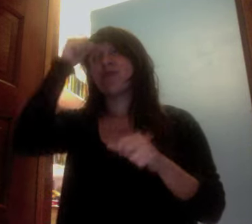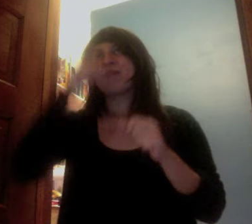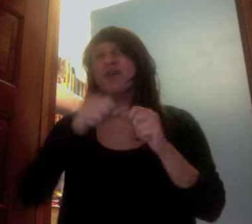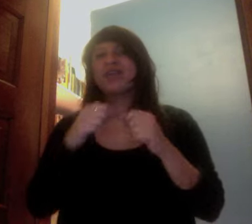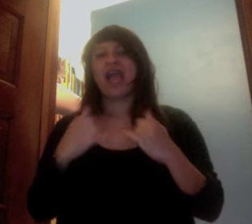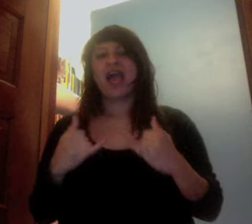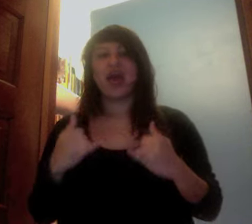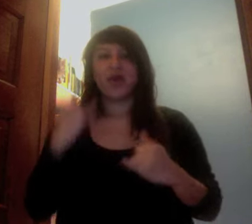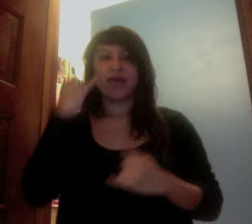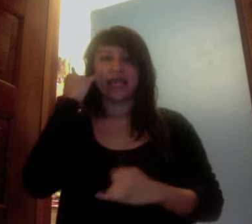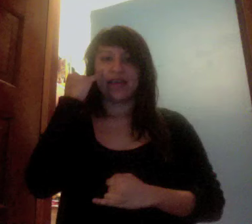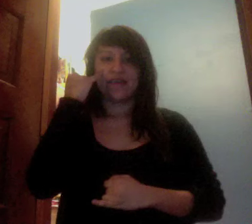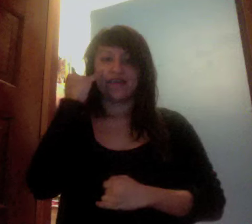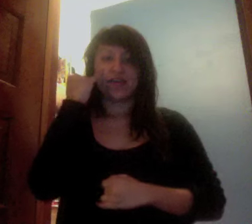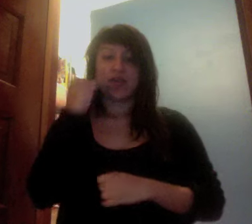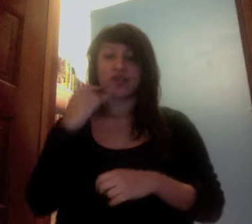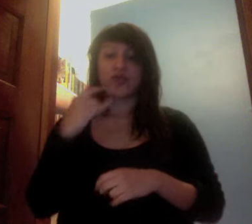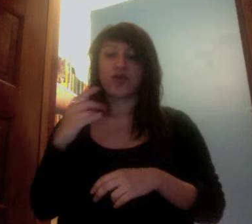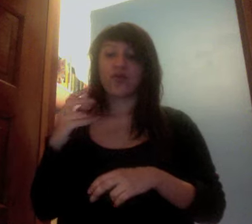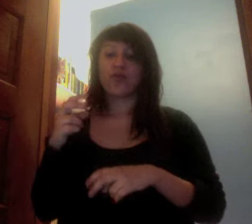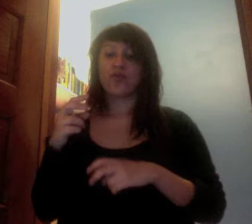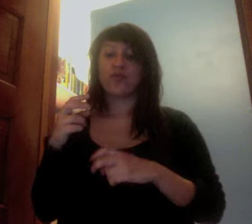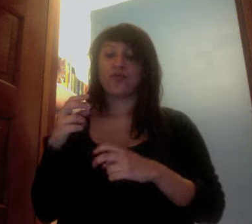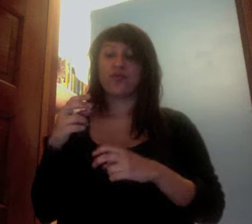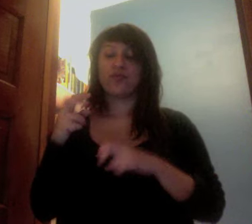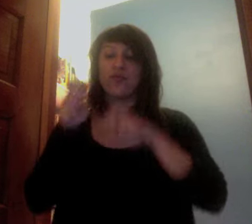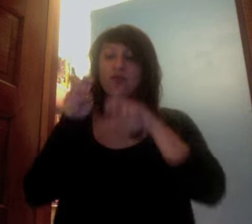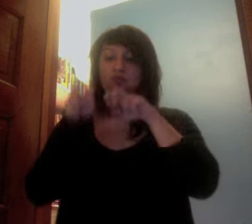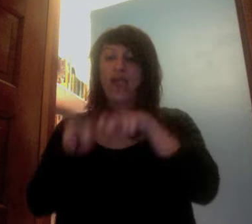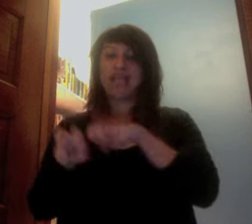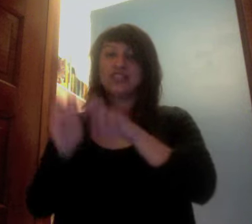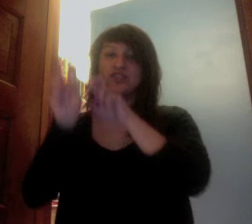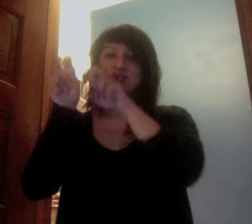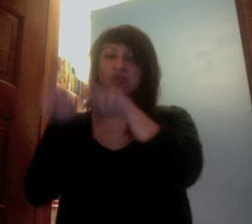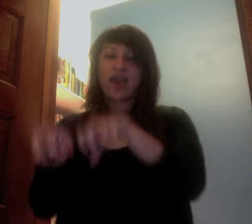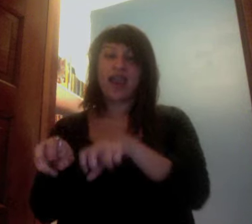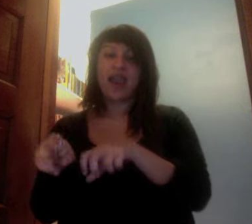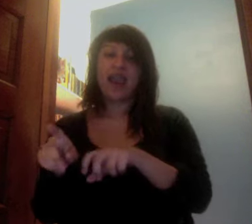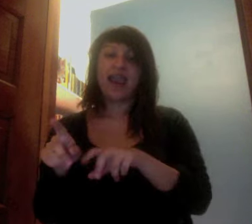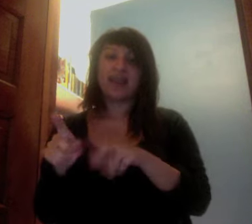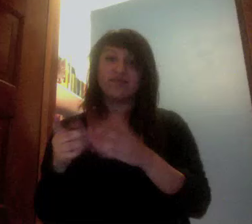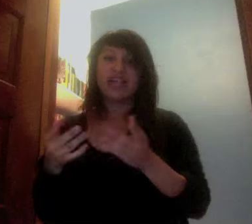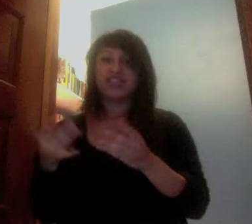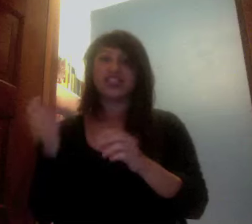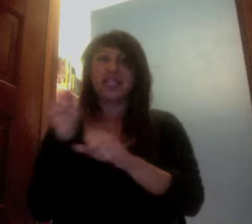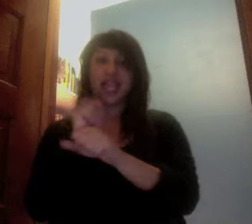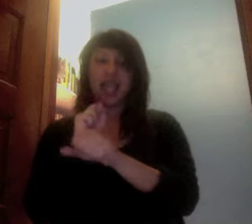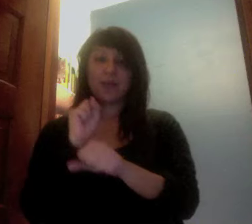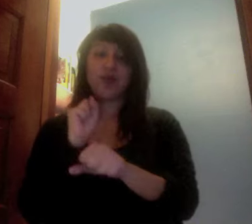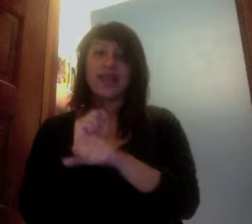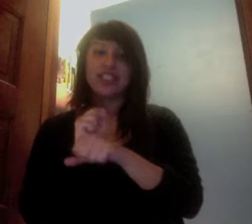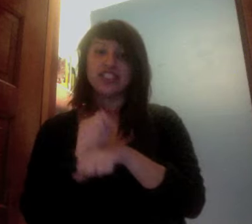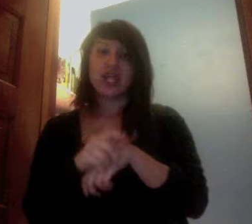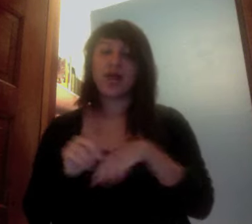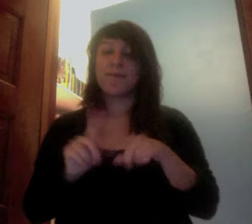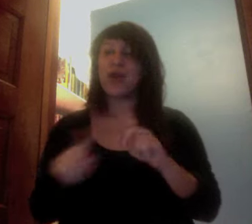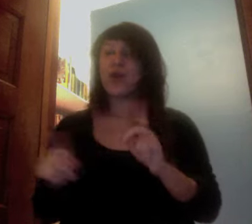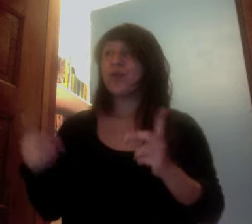they do for the holiday season, for the Christmas season, is they decorate everything with Christmas lights, and it is so beautiful.